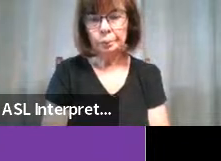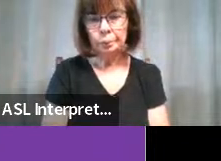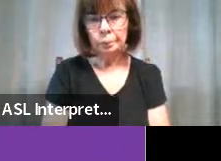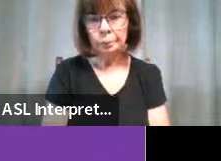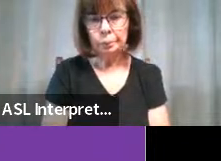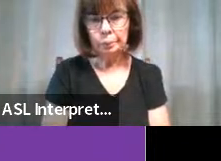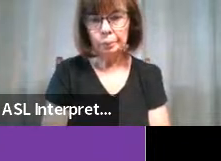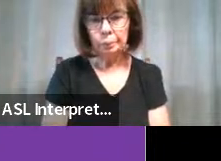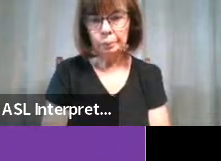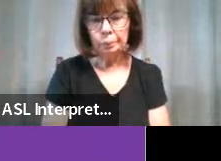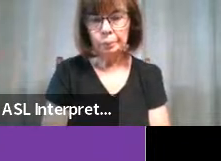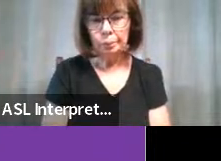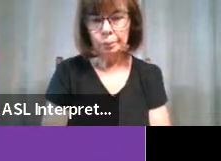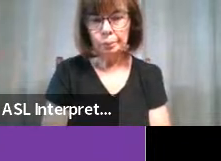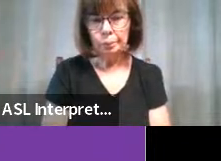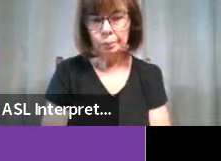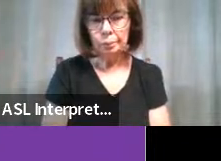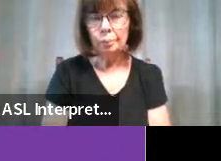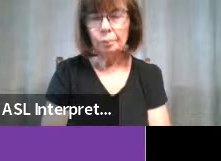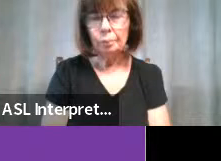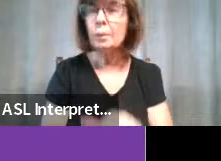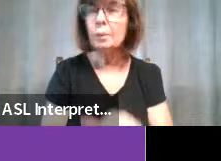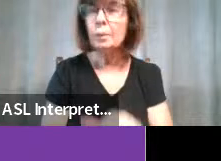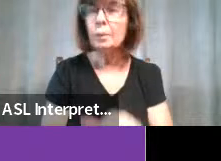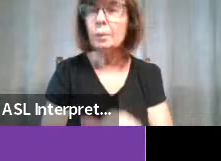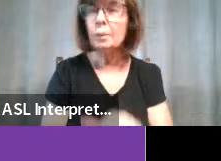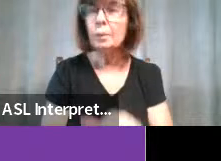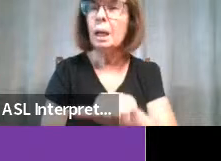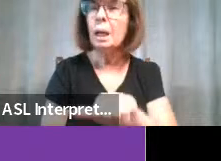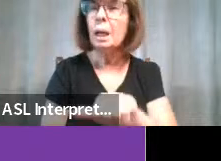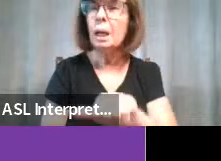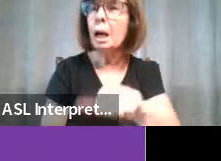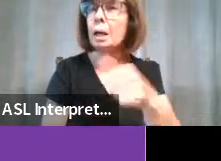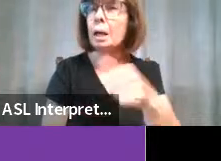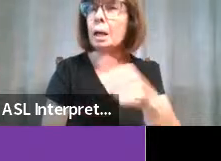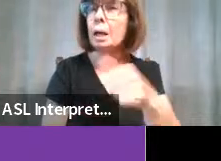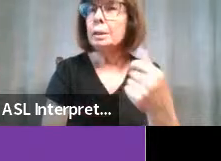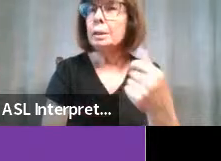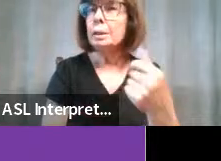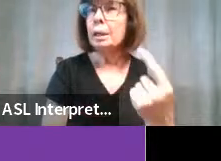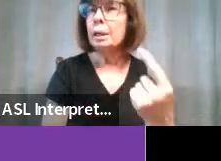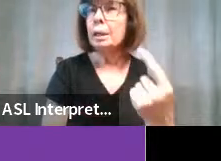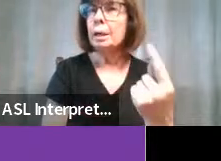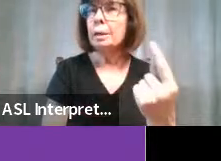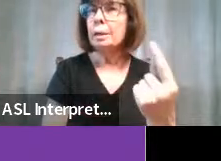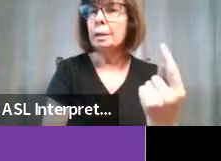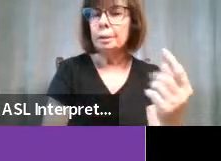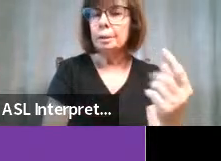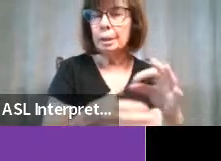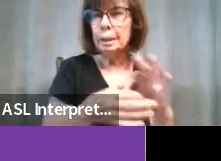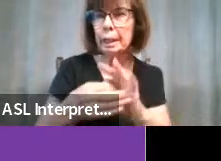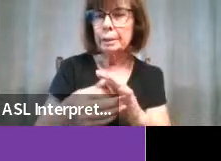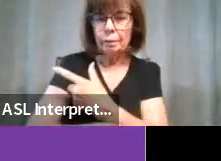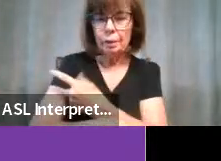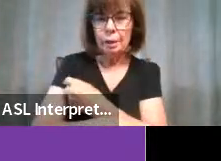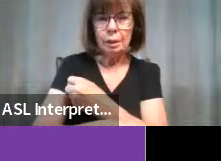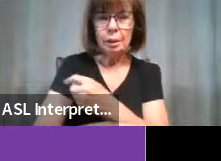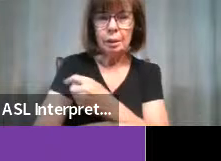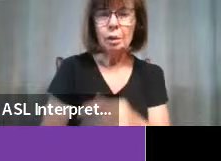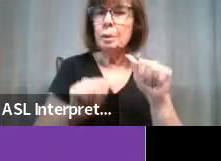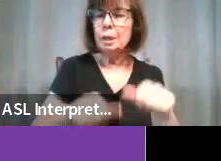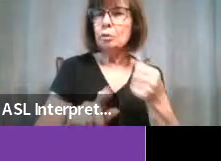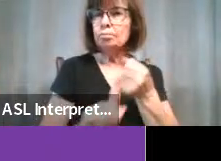So another one that relates to vaccine is what are the potential impacts, as far as co-location for COVID